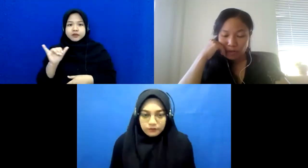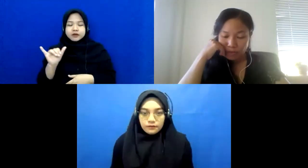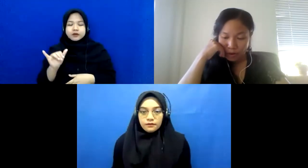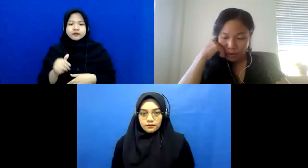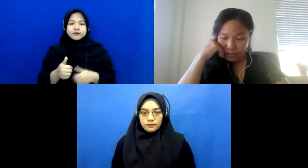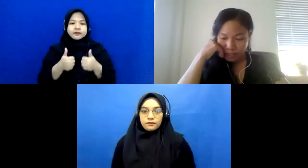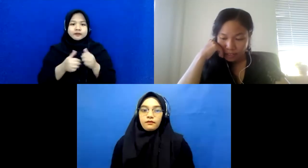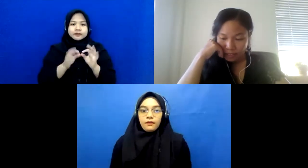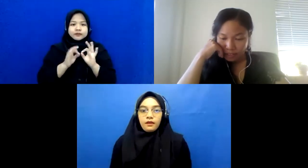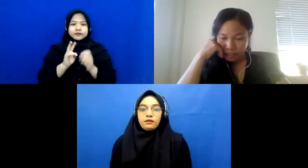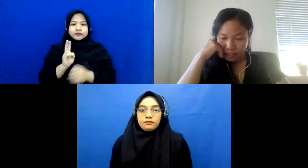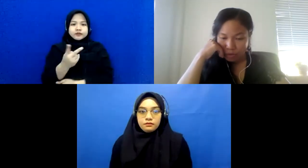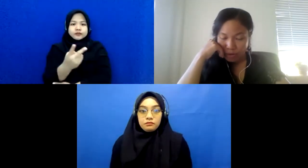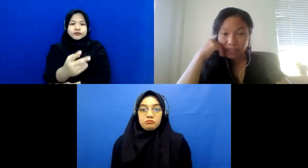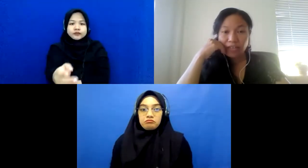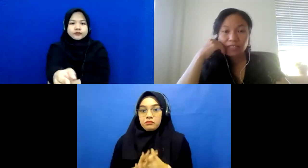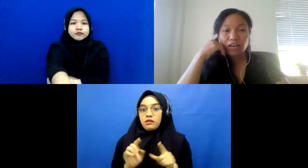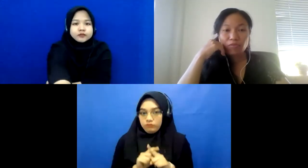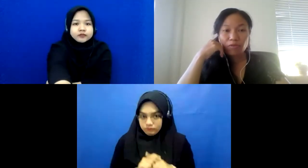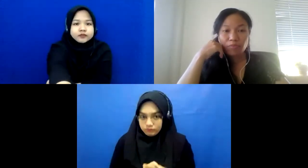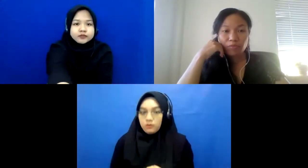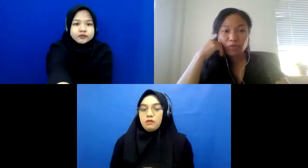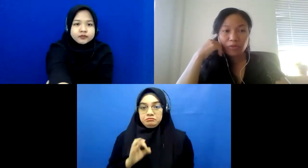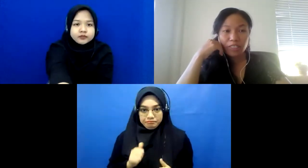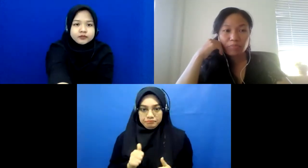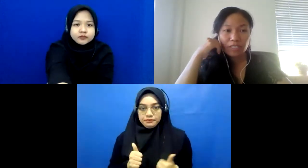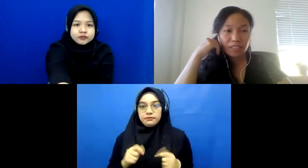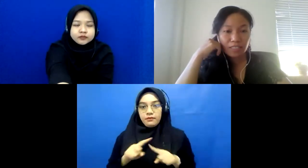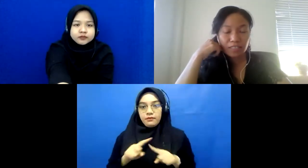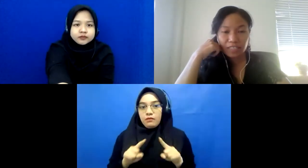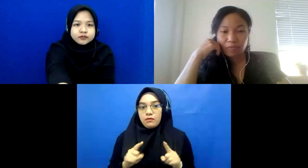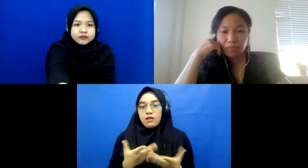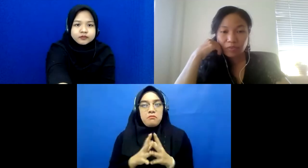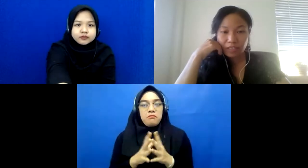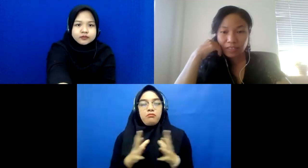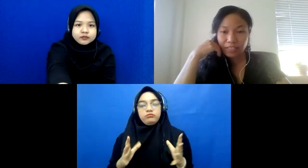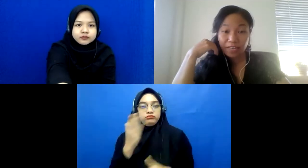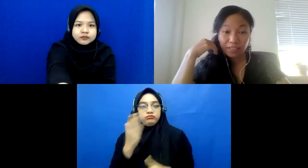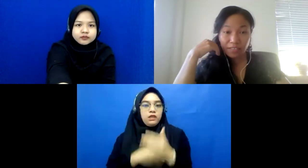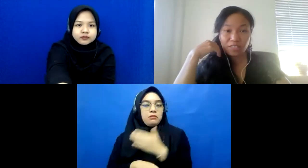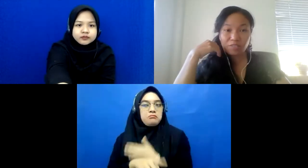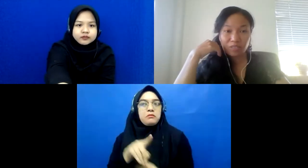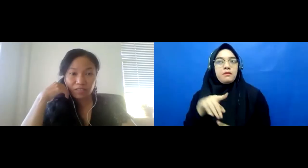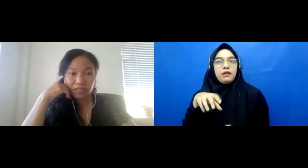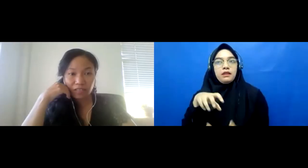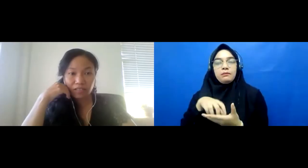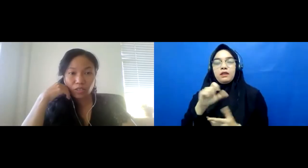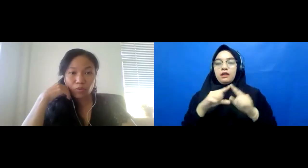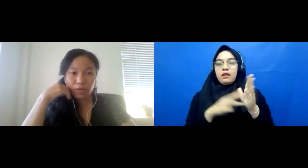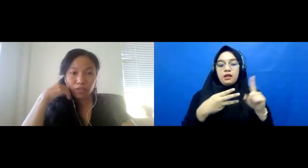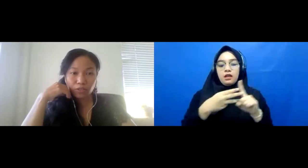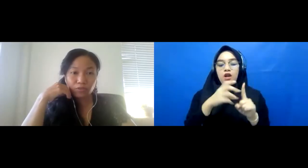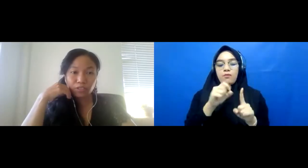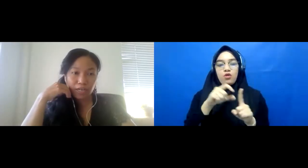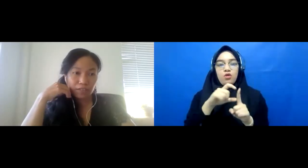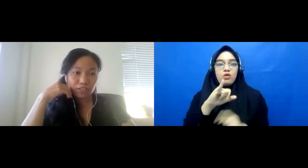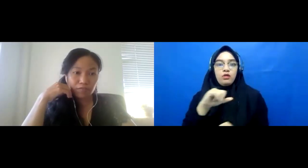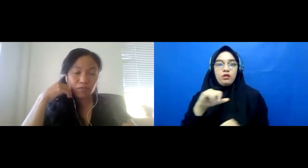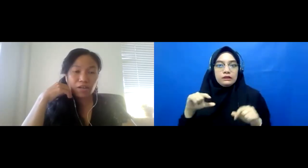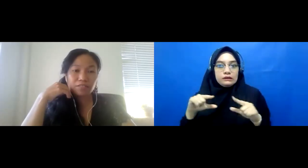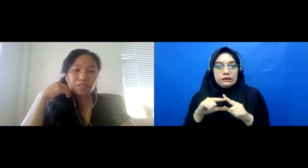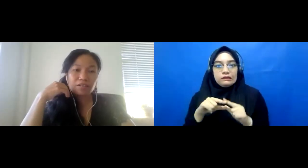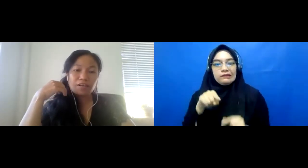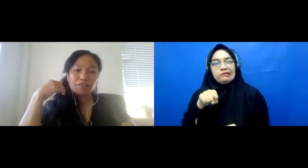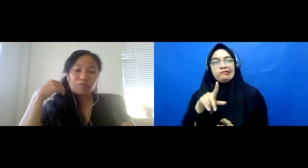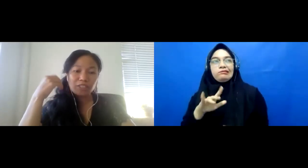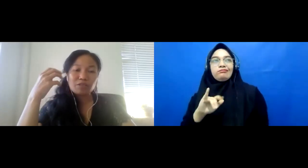but most of the quite stressed out for people with disability in Cambodia is accessibility. It's quite a huge challenging for